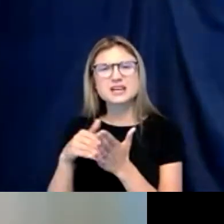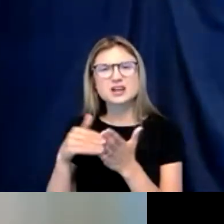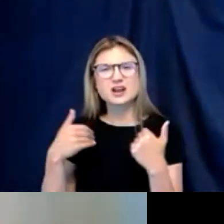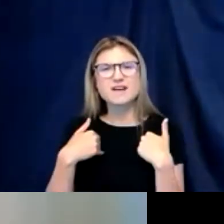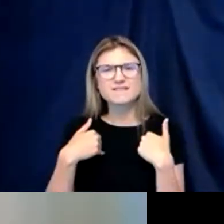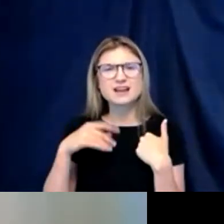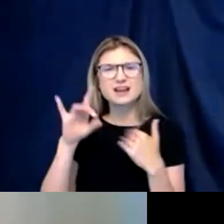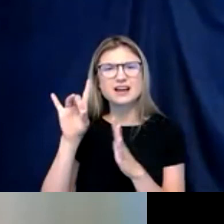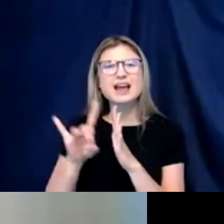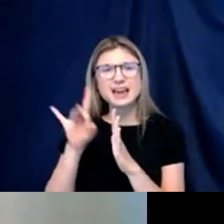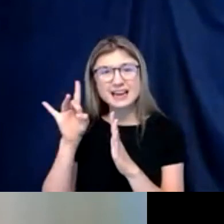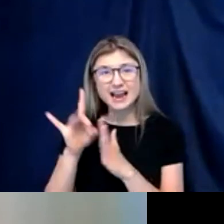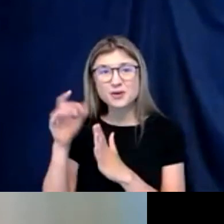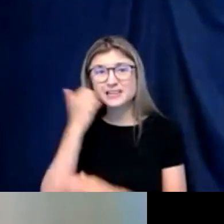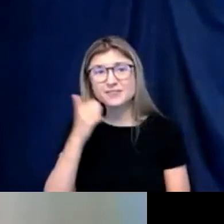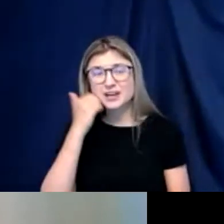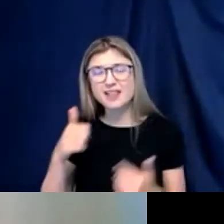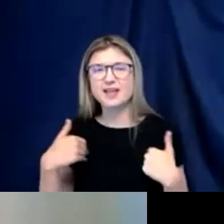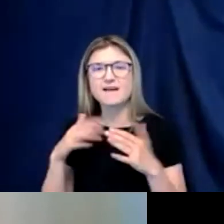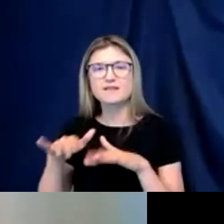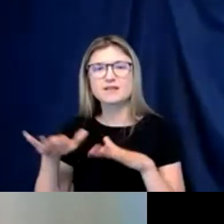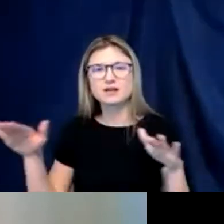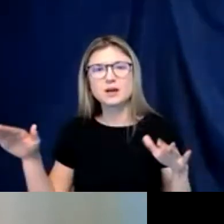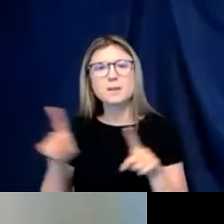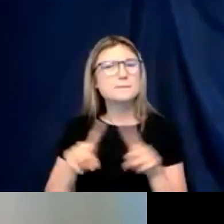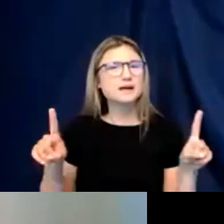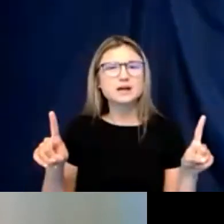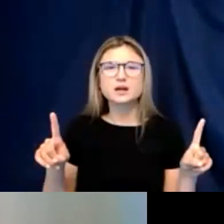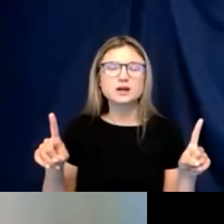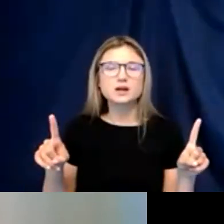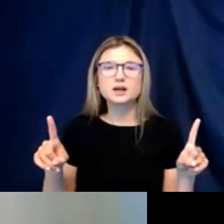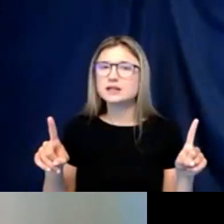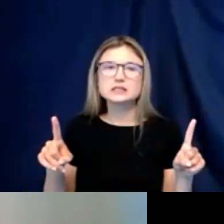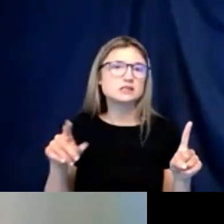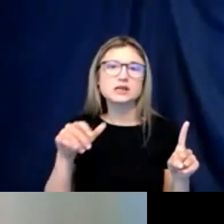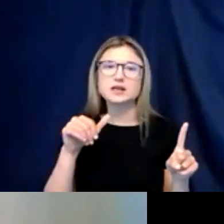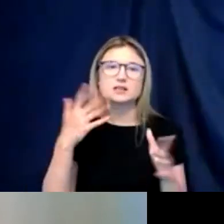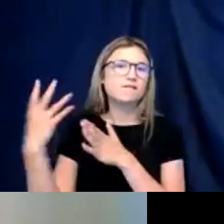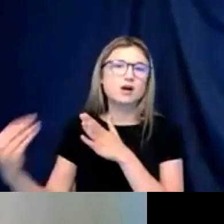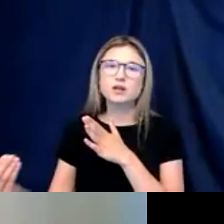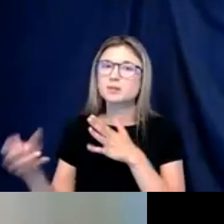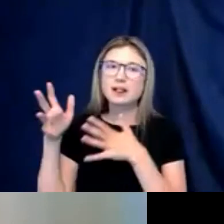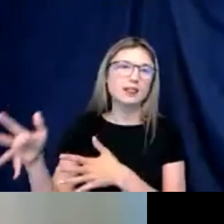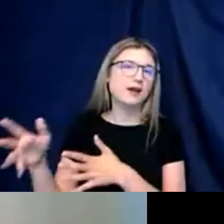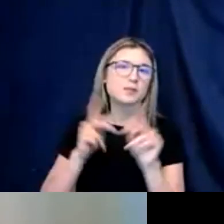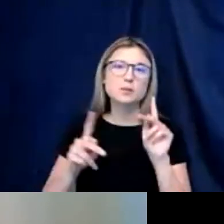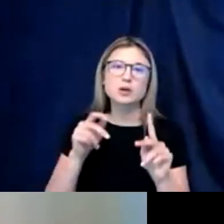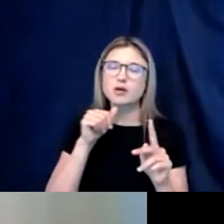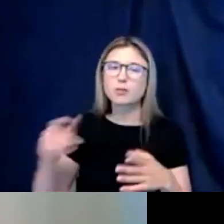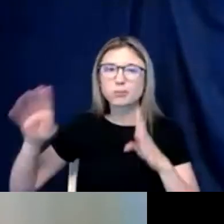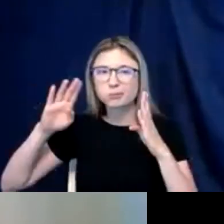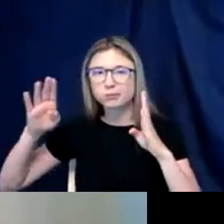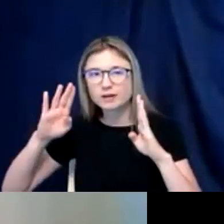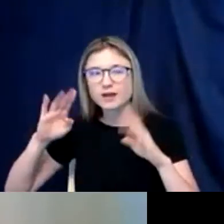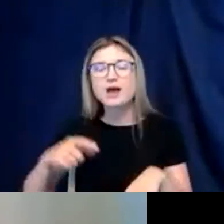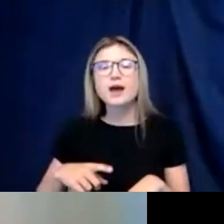have our children, but it's falling by the wayside to the extreme. And so I was just thinking that maybe we